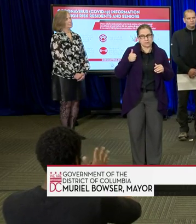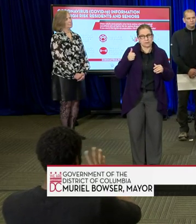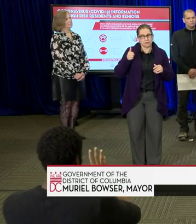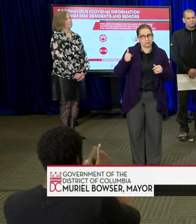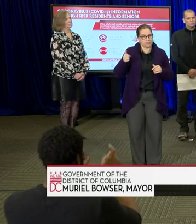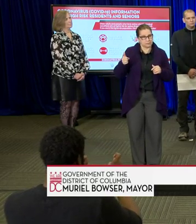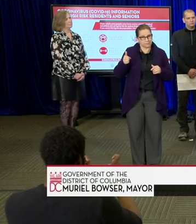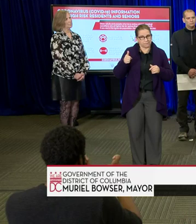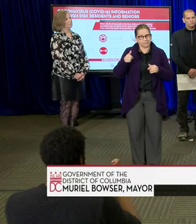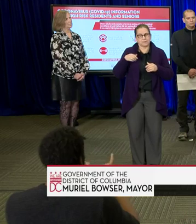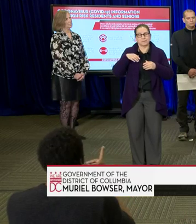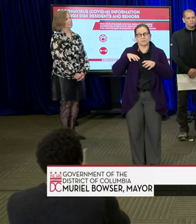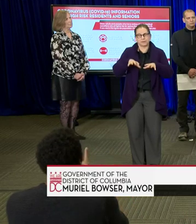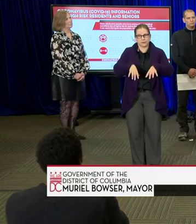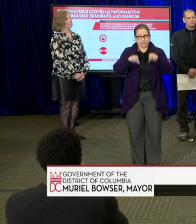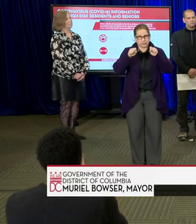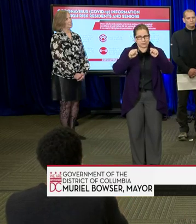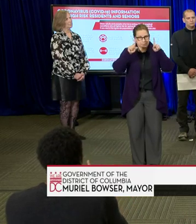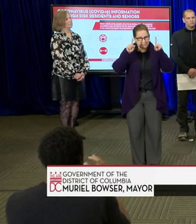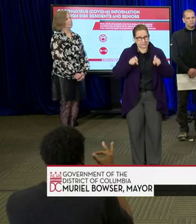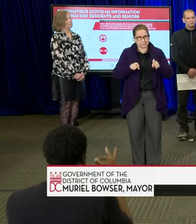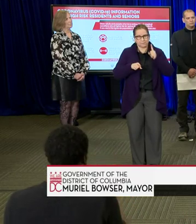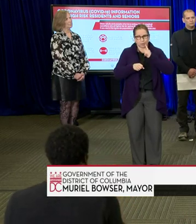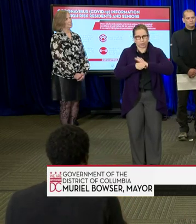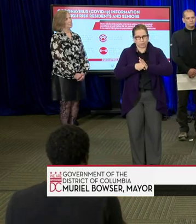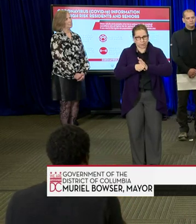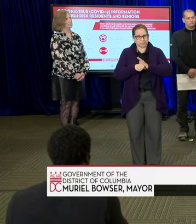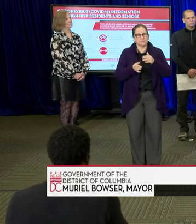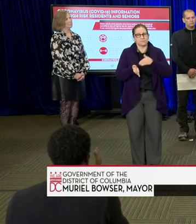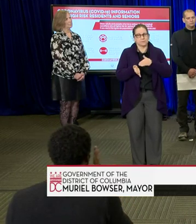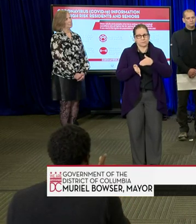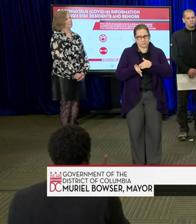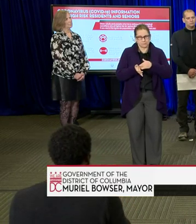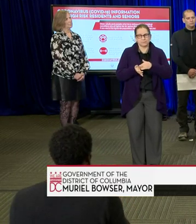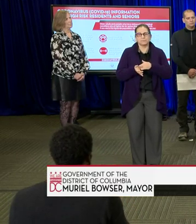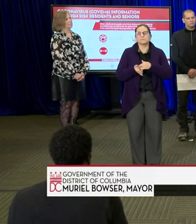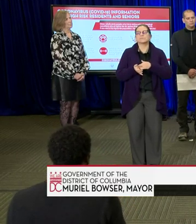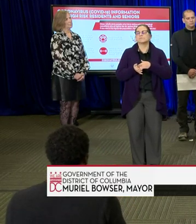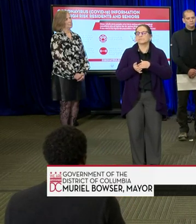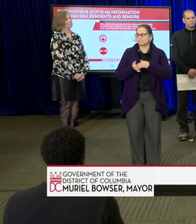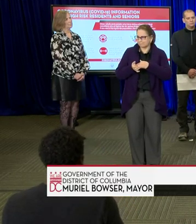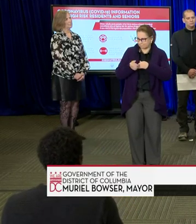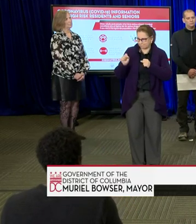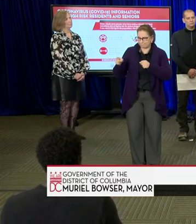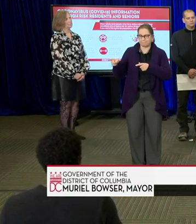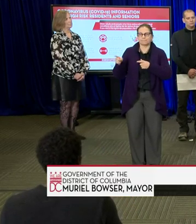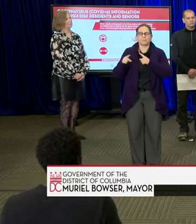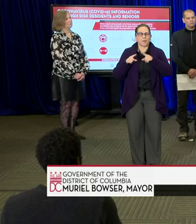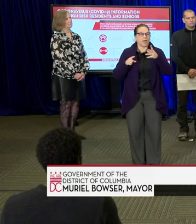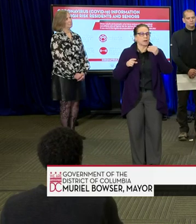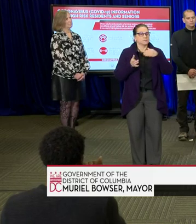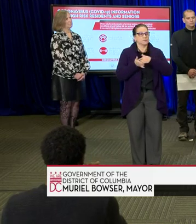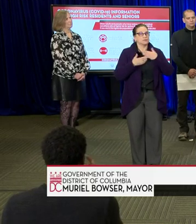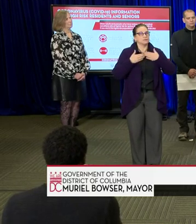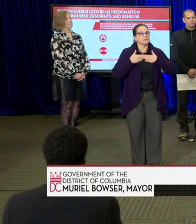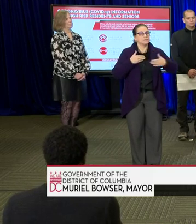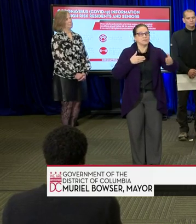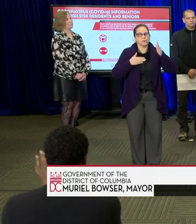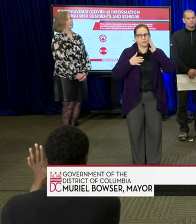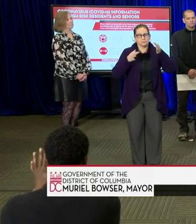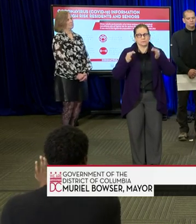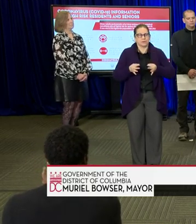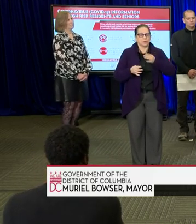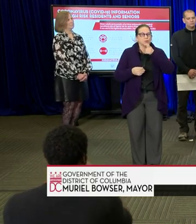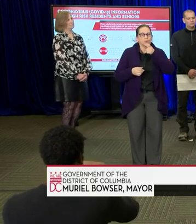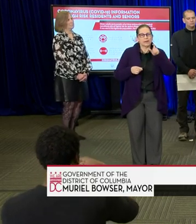gets tested. So we've encouraged anyone who presents with symptoms who is not experiencing, or who has symptoms who is not